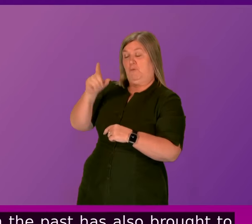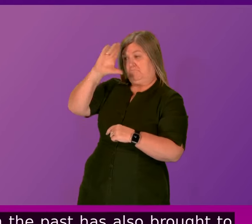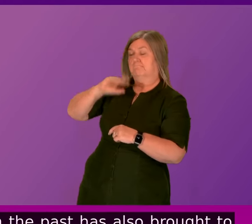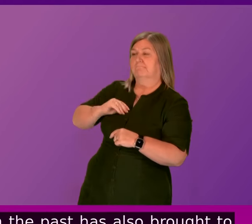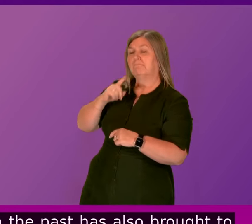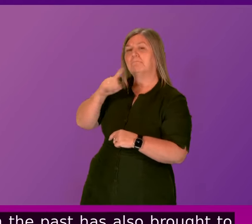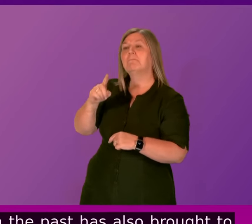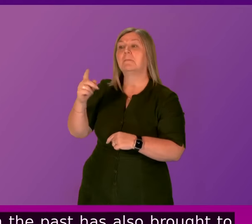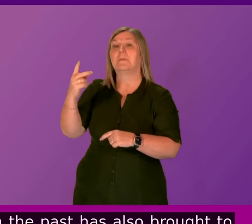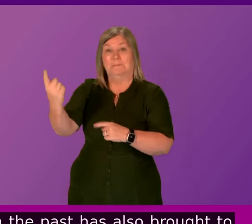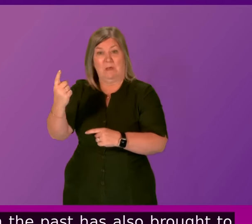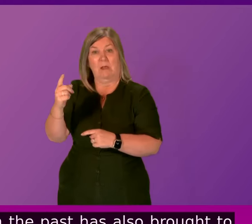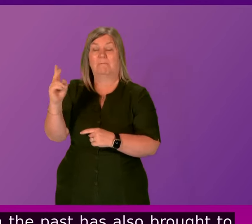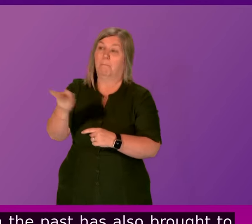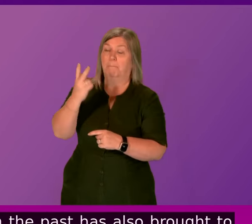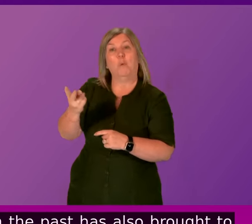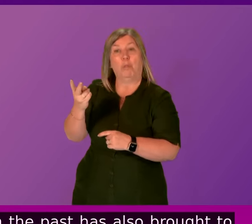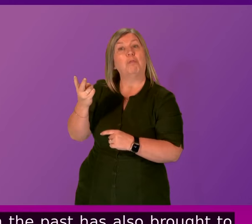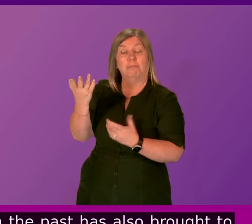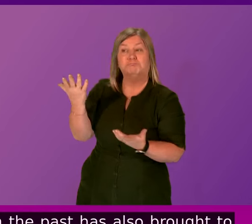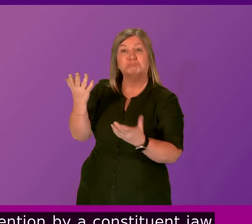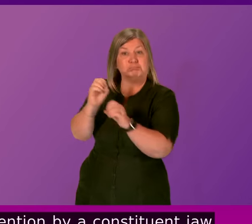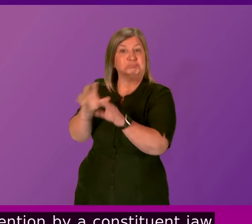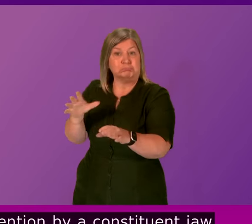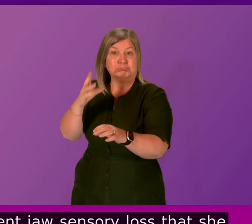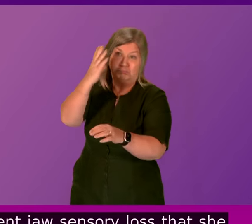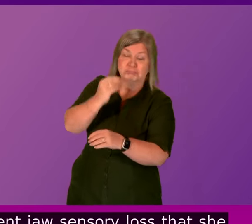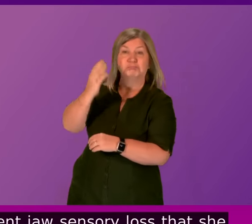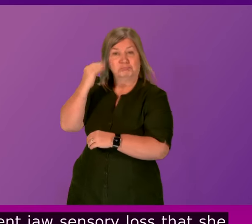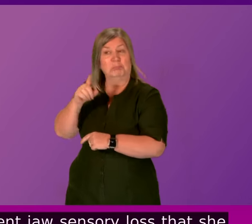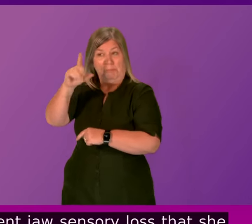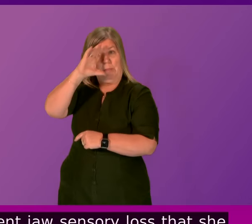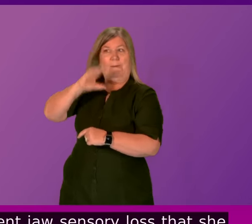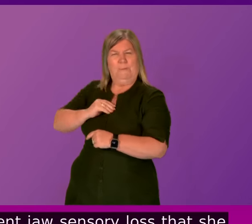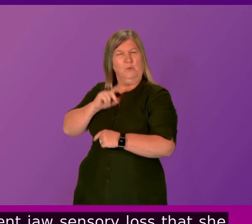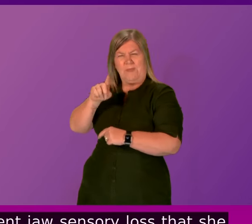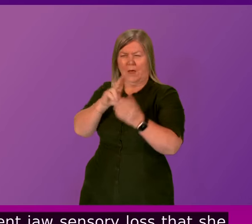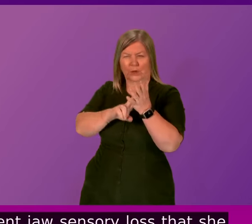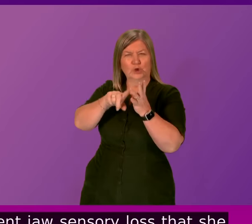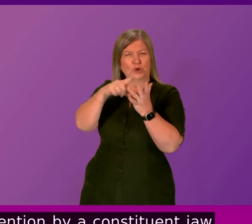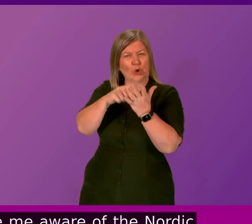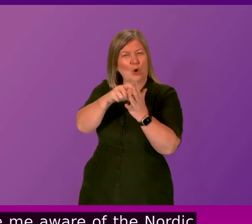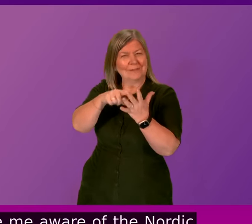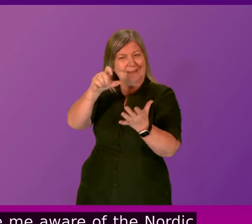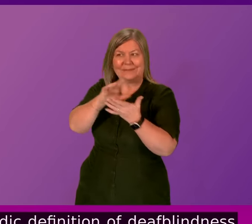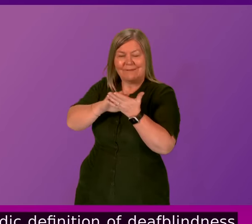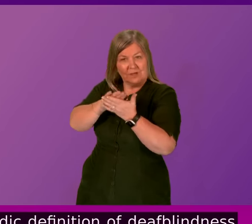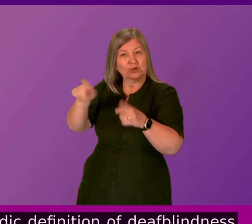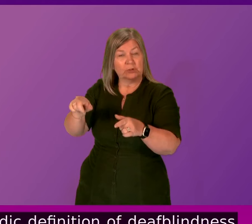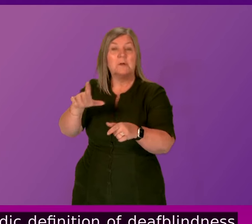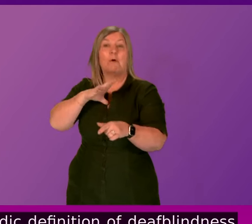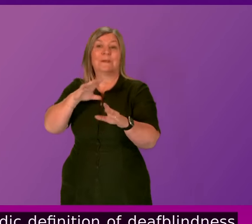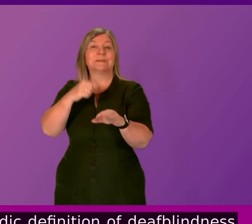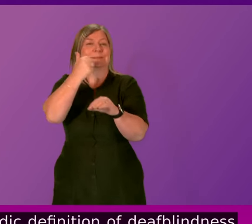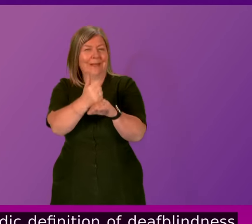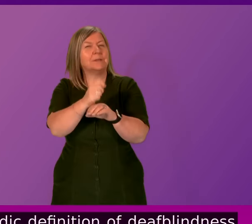loss that she made me aware of the Nordic definition of deafblindness, and I've since set up a meeting with the Deafblind Scotland Chief Executive,